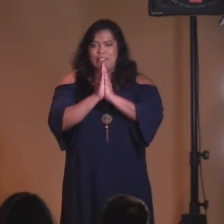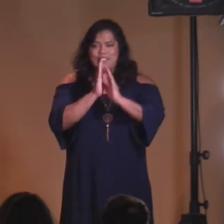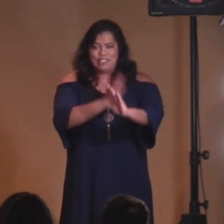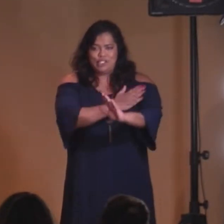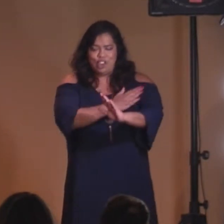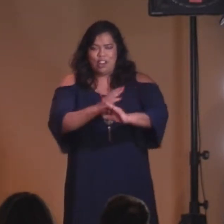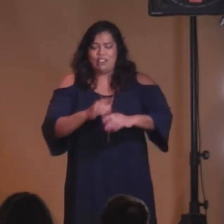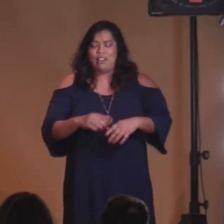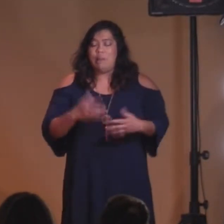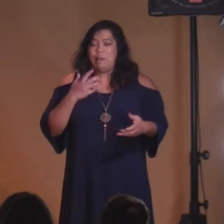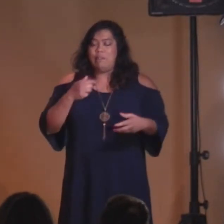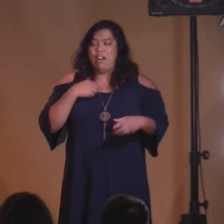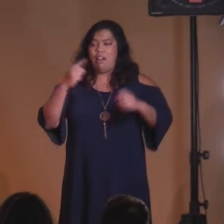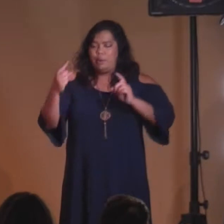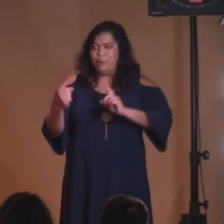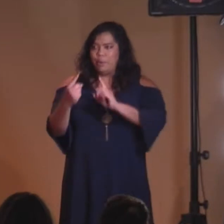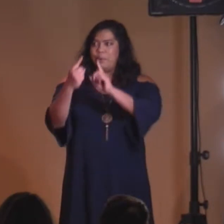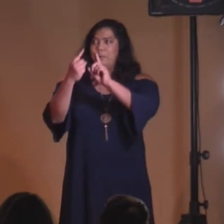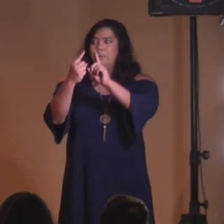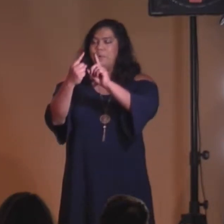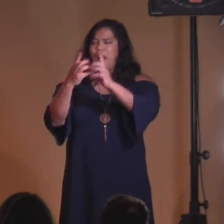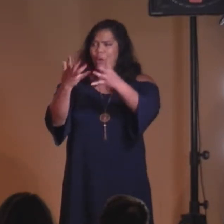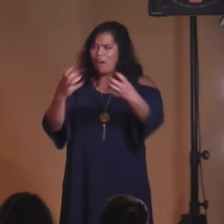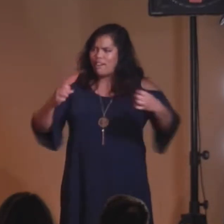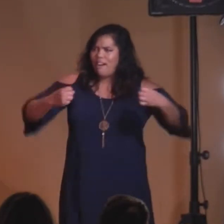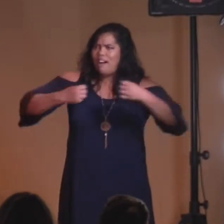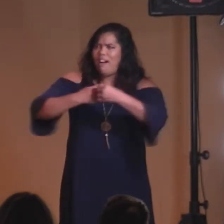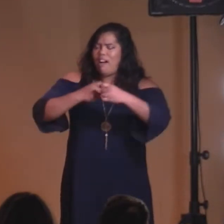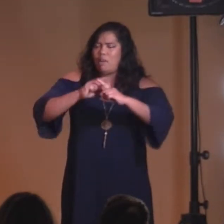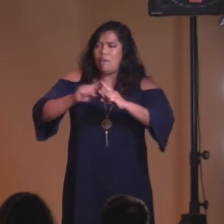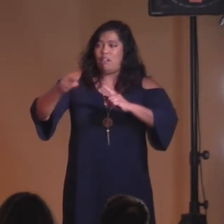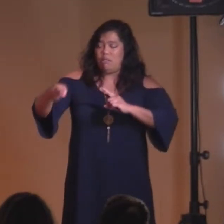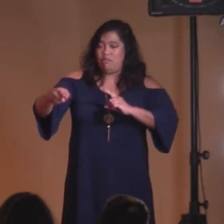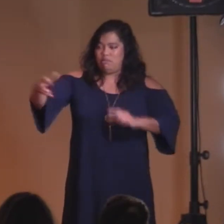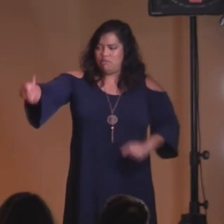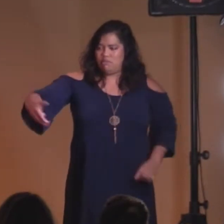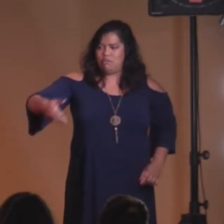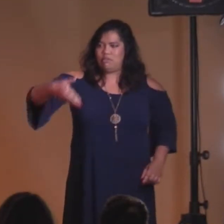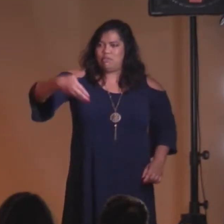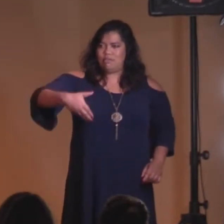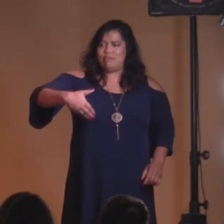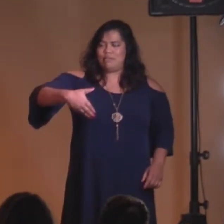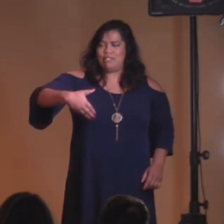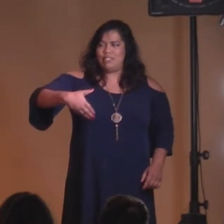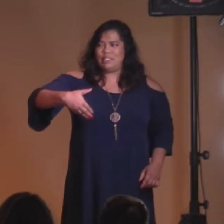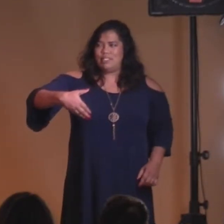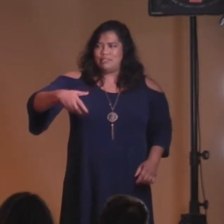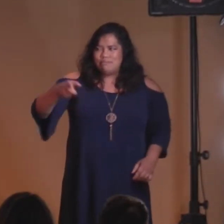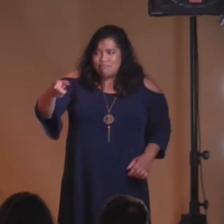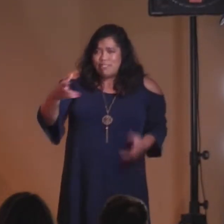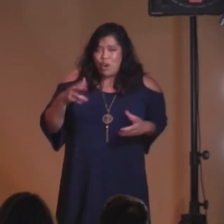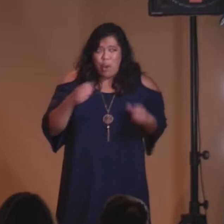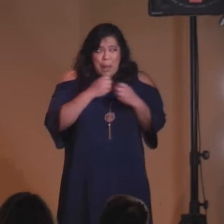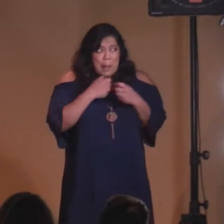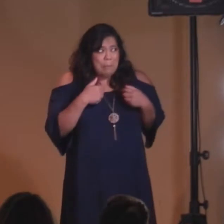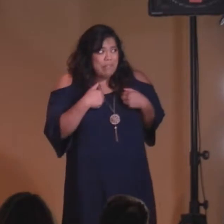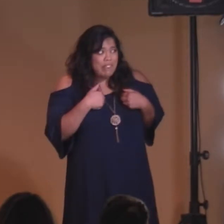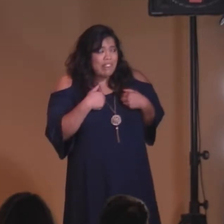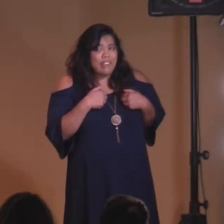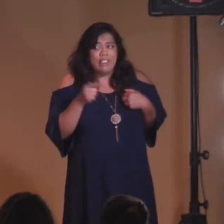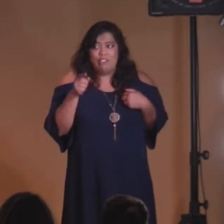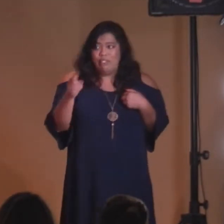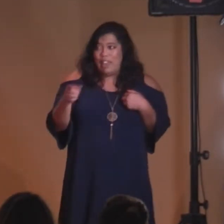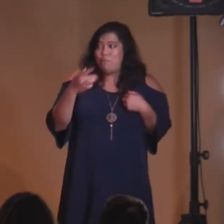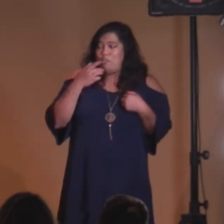may go up to hug someone and they extend a hand. I may read that as rejection. It's not about me, though.